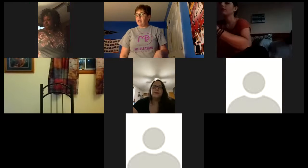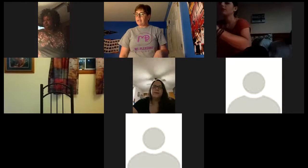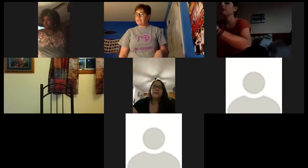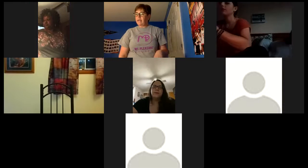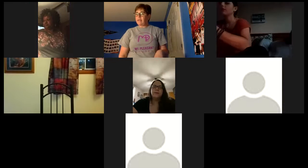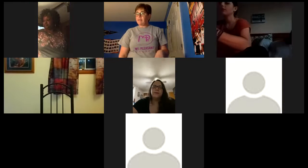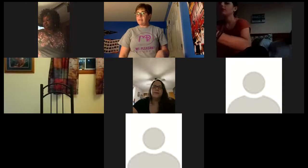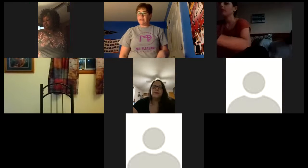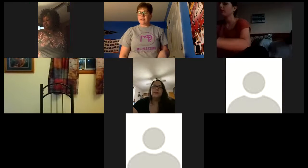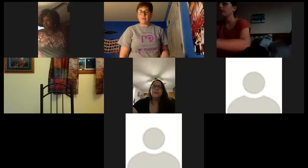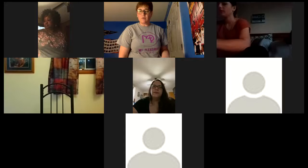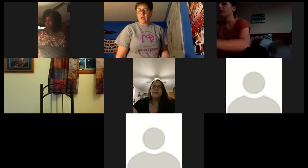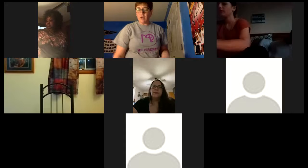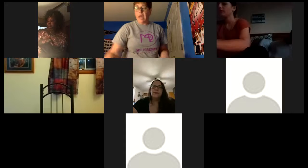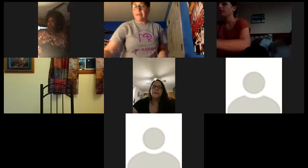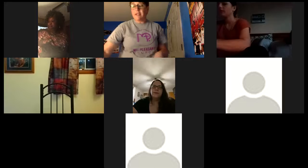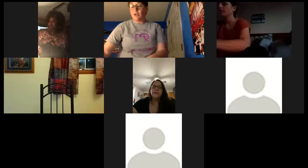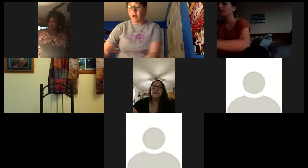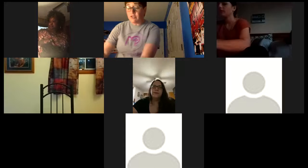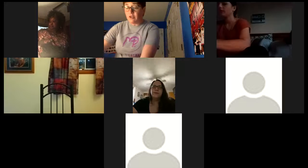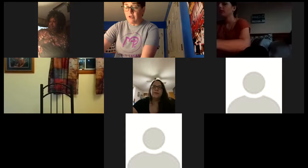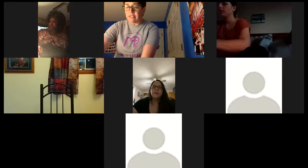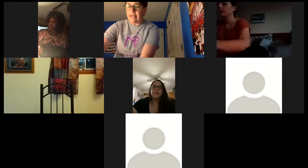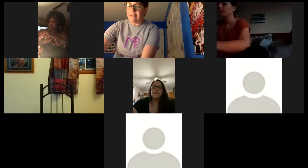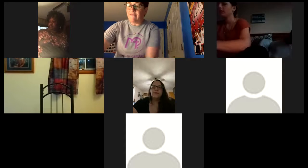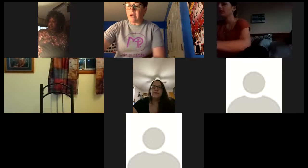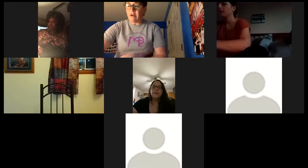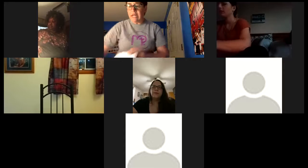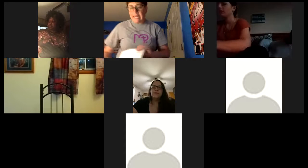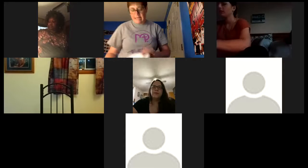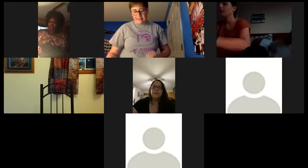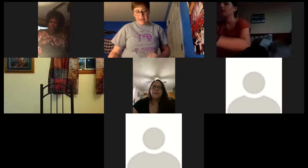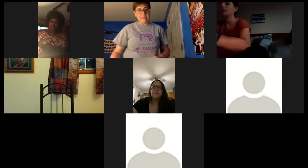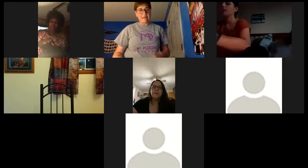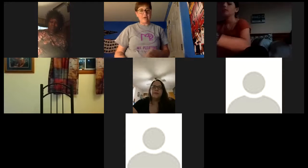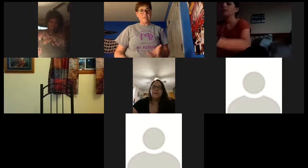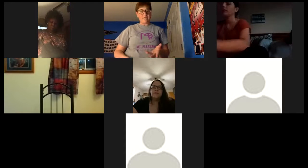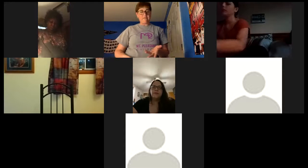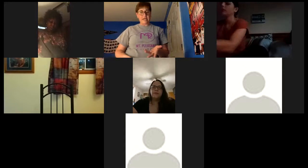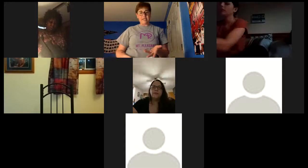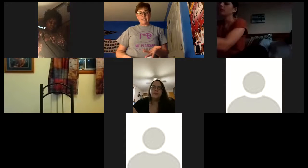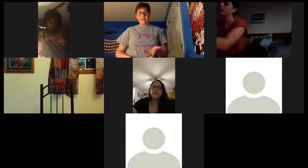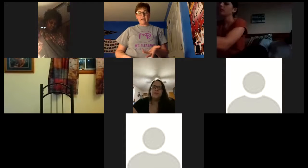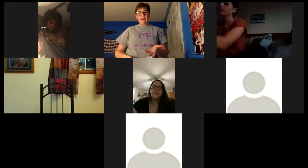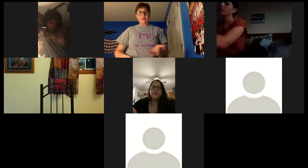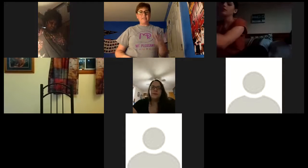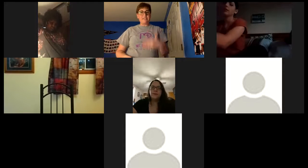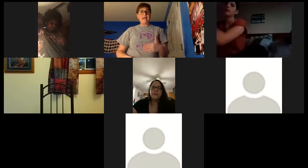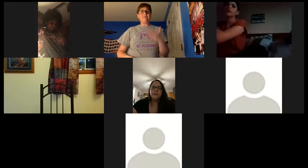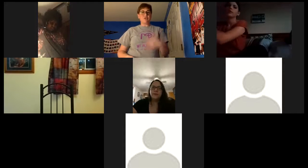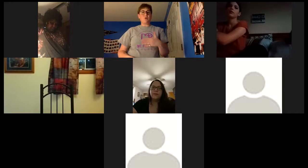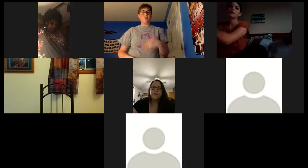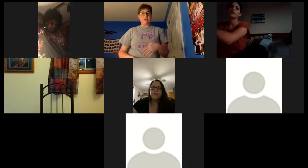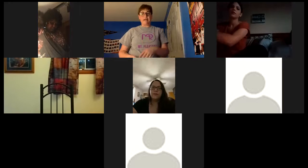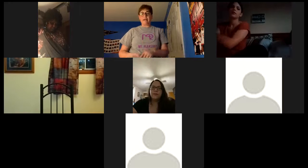All right. And then you'll also notice that at the very end, I was having a hard time finding the